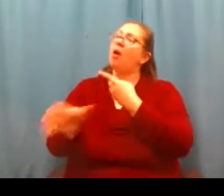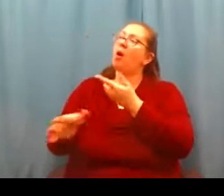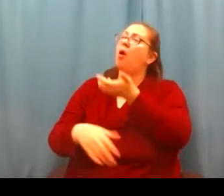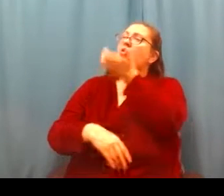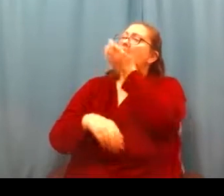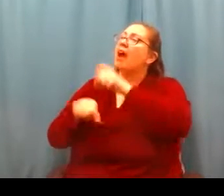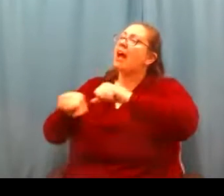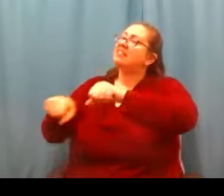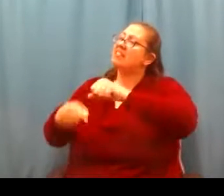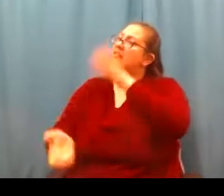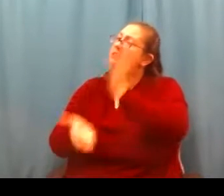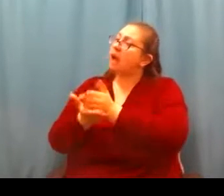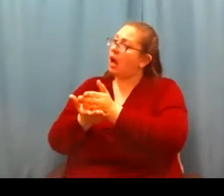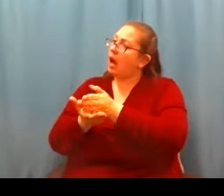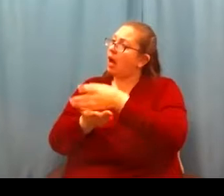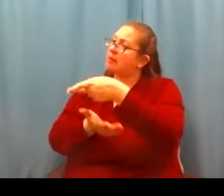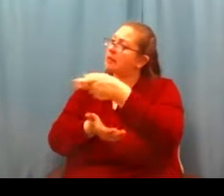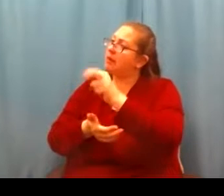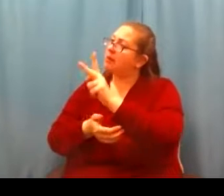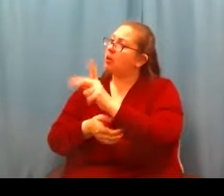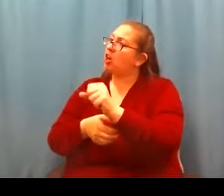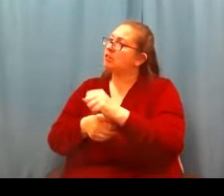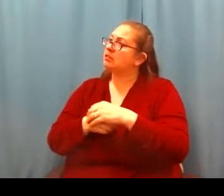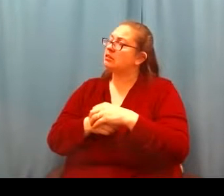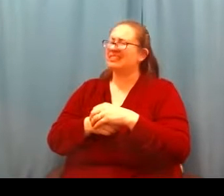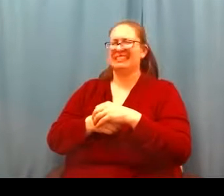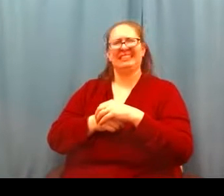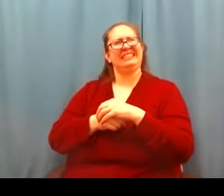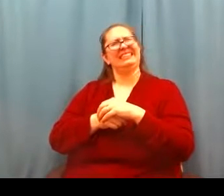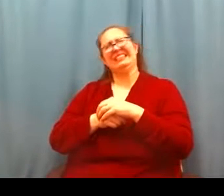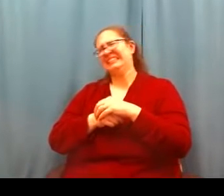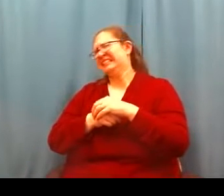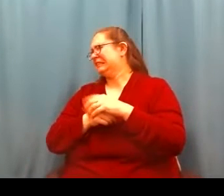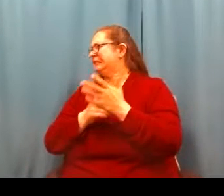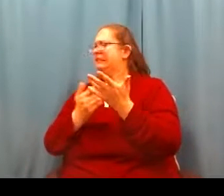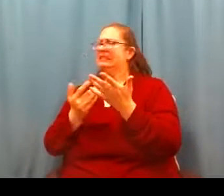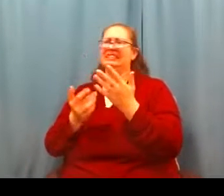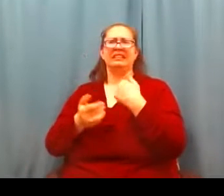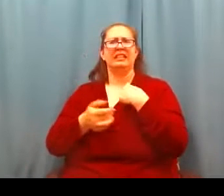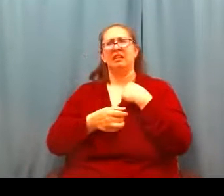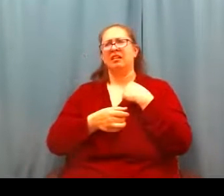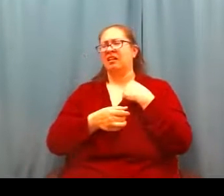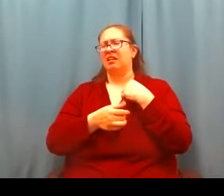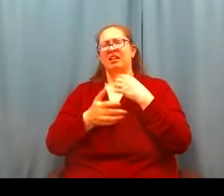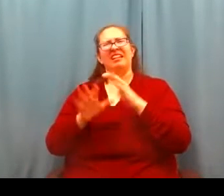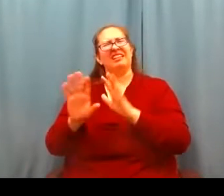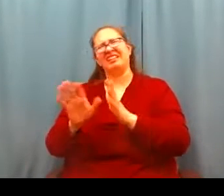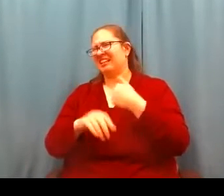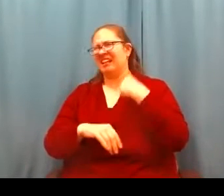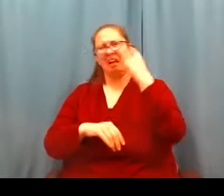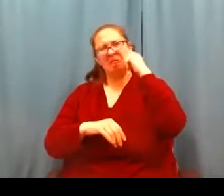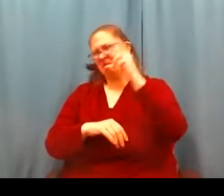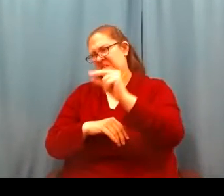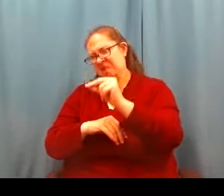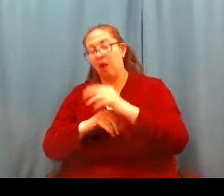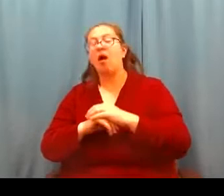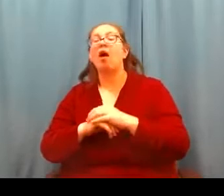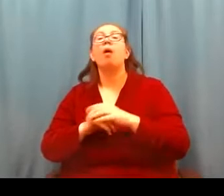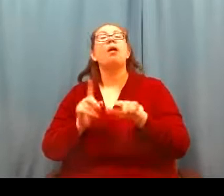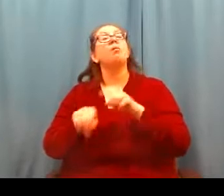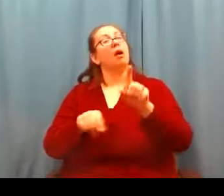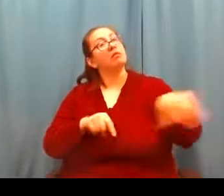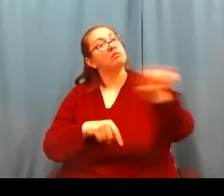in parks. I'm probably not going to do that. I don't see how we're going to do that. So why don't you think about some